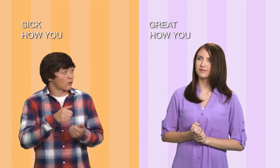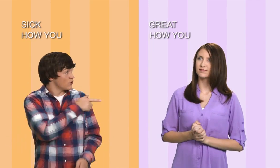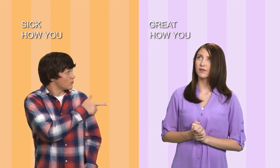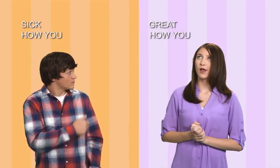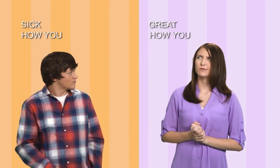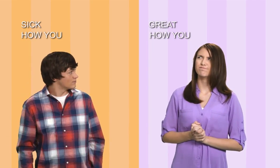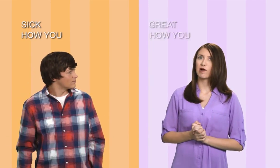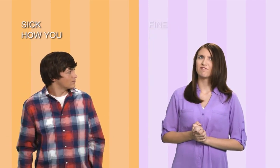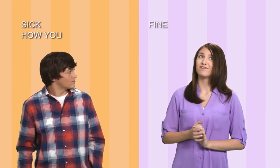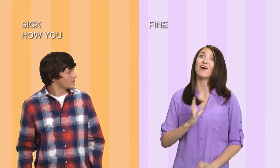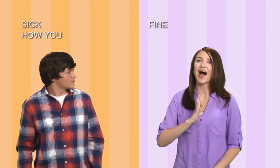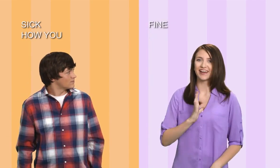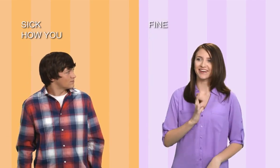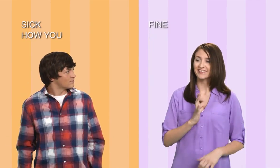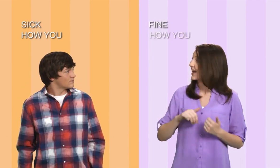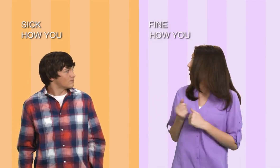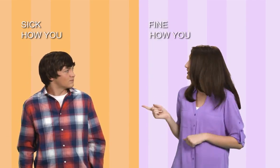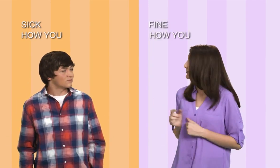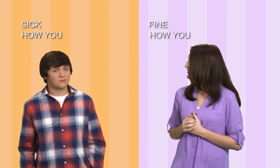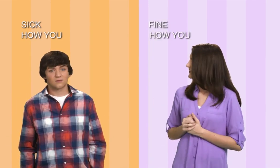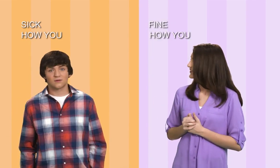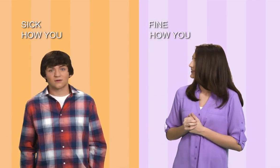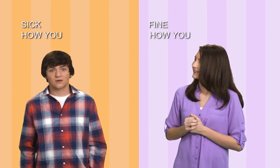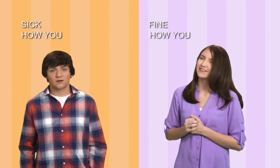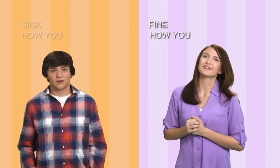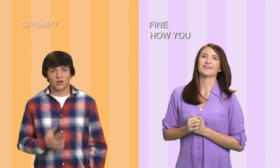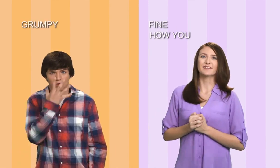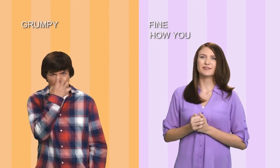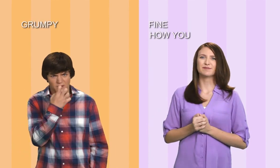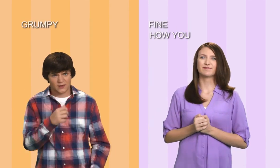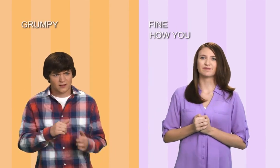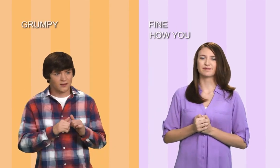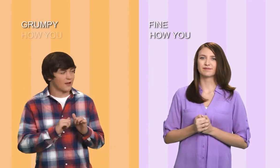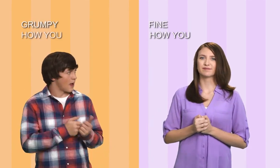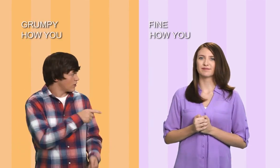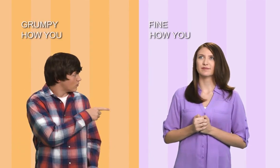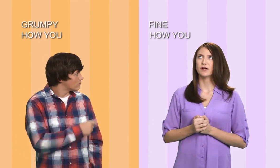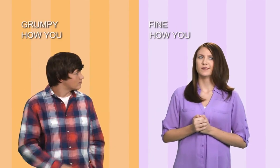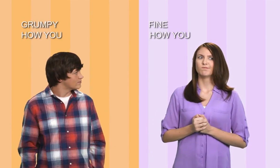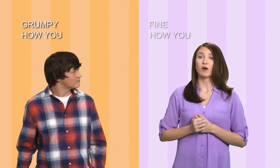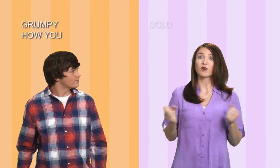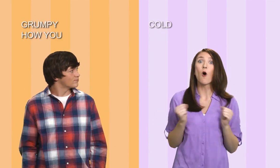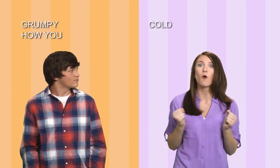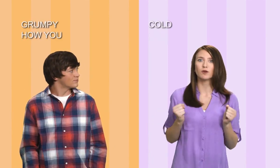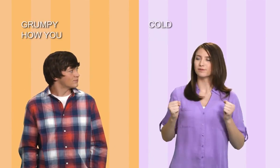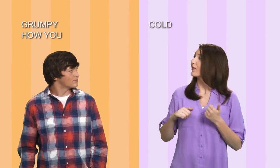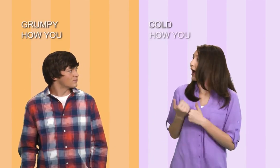you? Fine. How you? Grumpy. How you? Cold. How you?